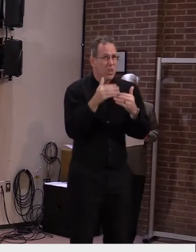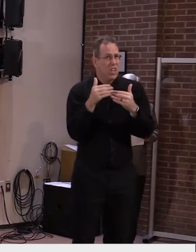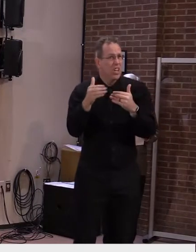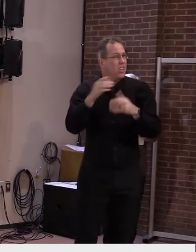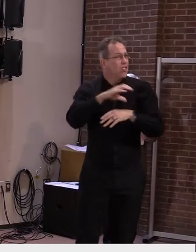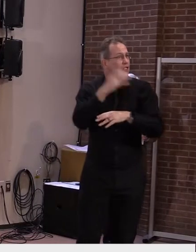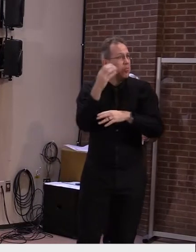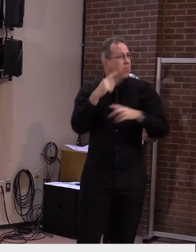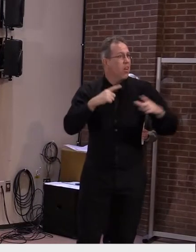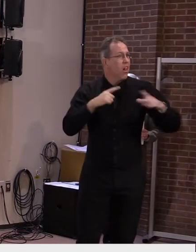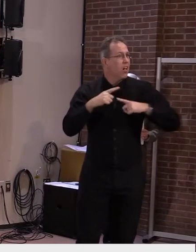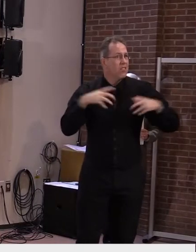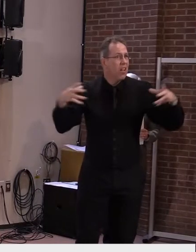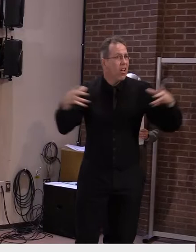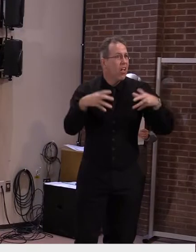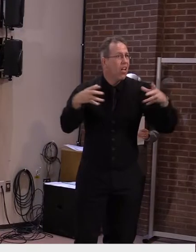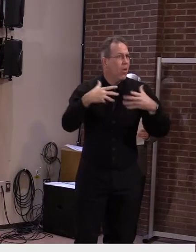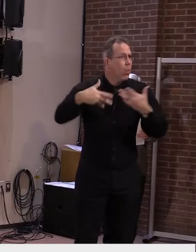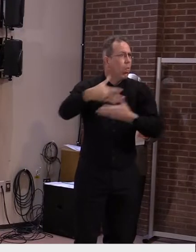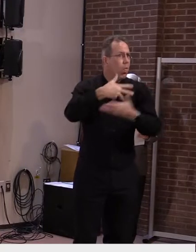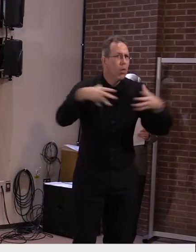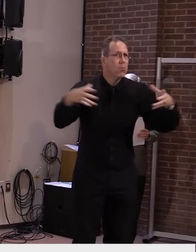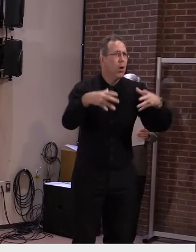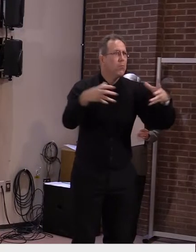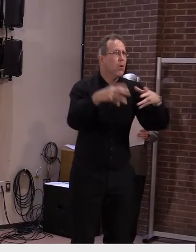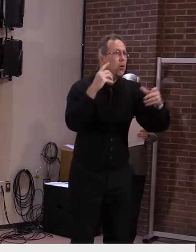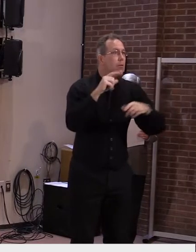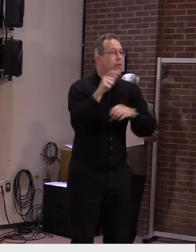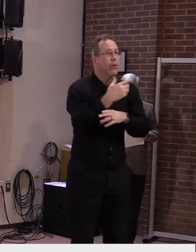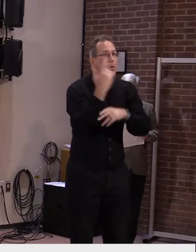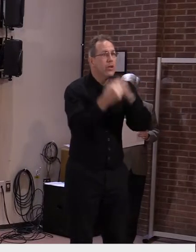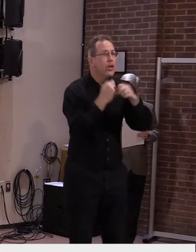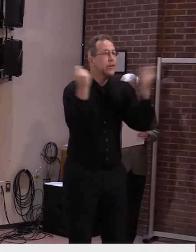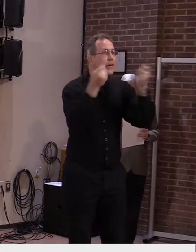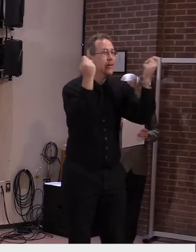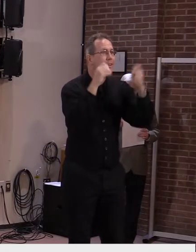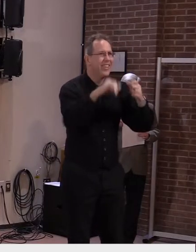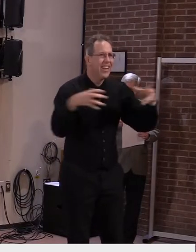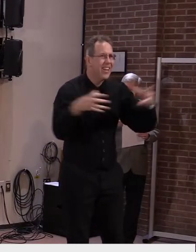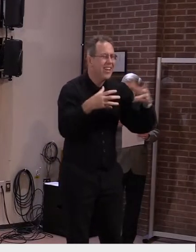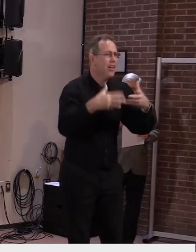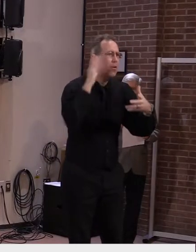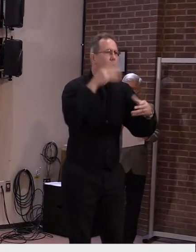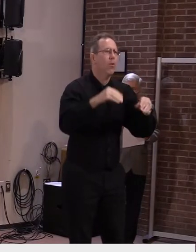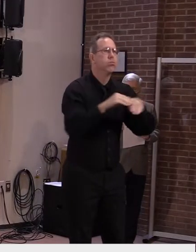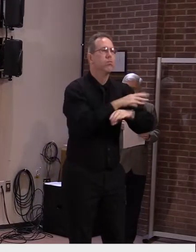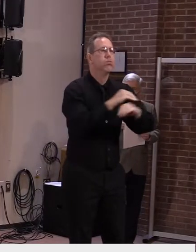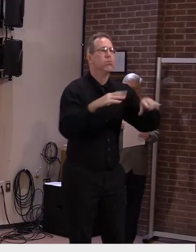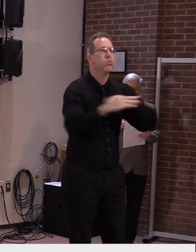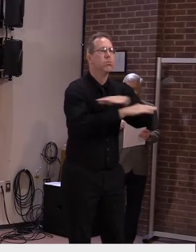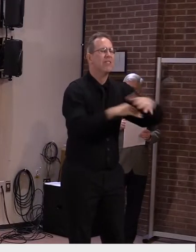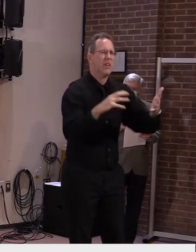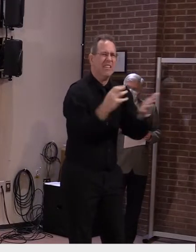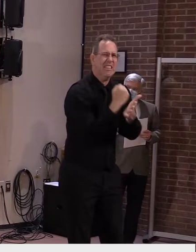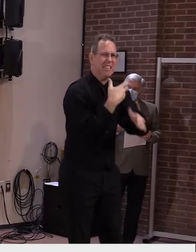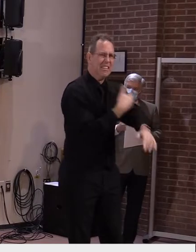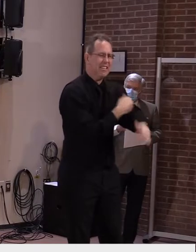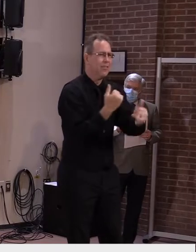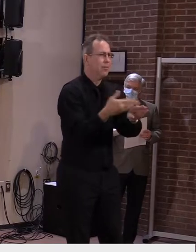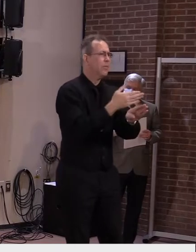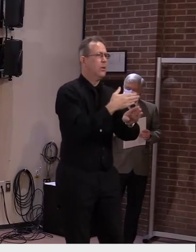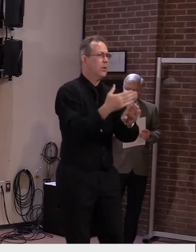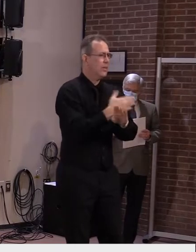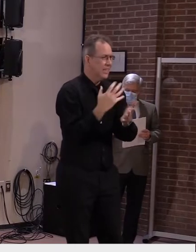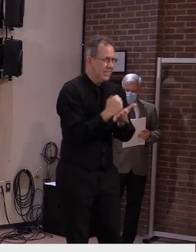boosters, but we need to do better. Same goes for vaccinations of 5 to 11-year-olds. We're a